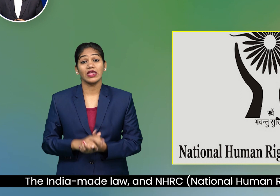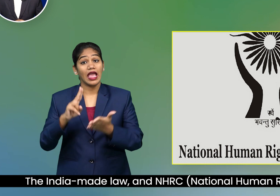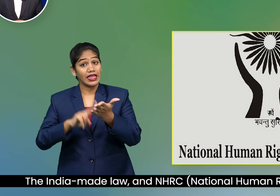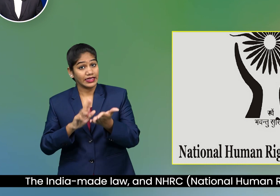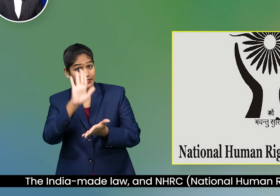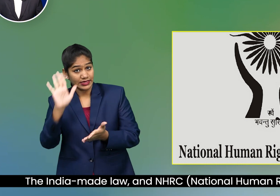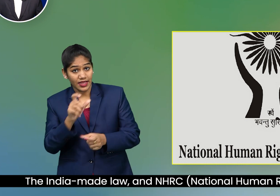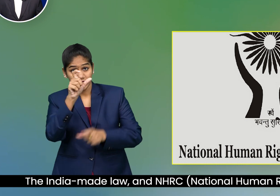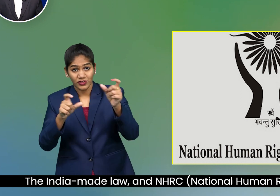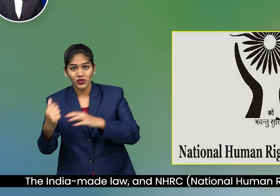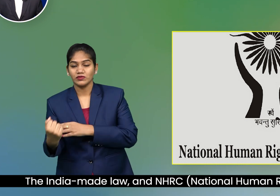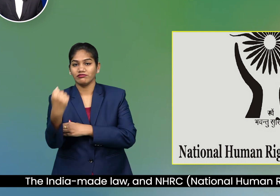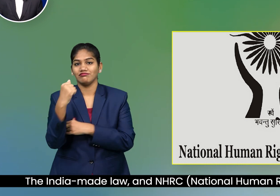National Human Rights Commission